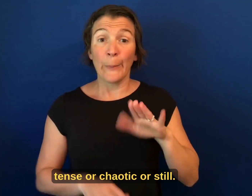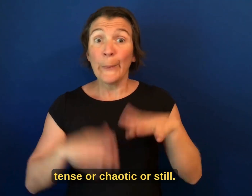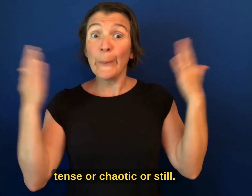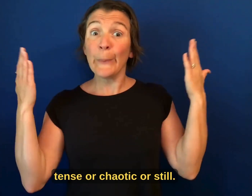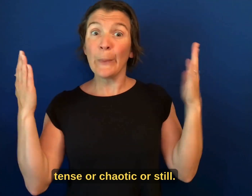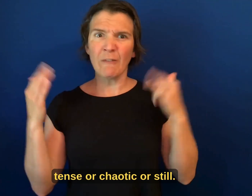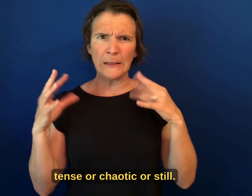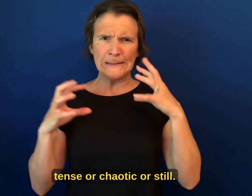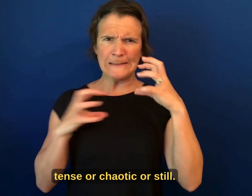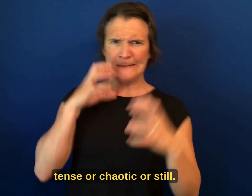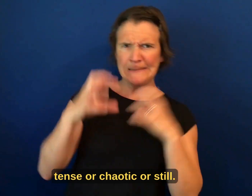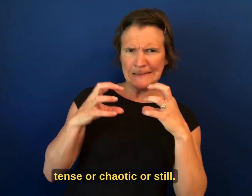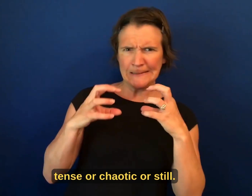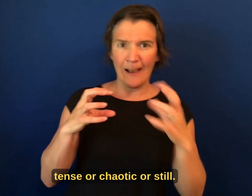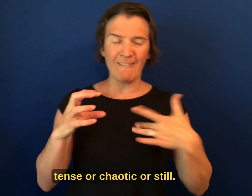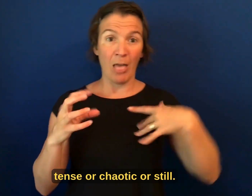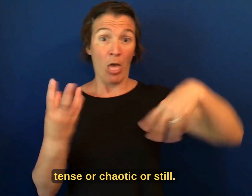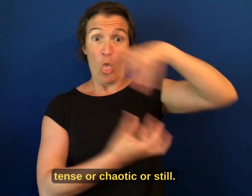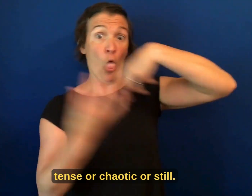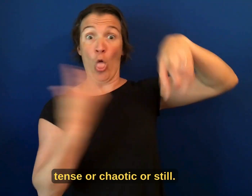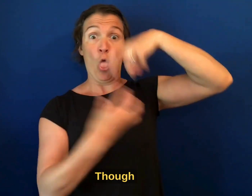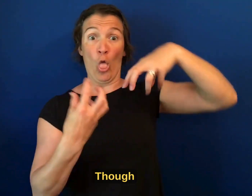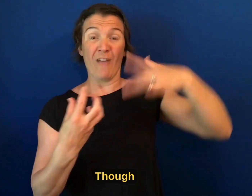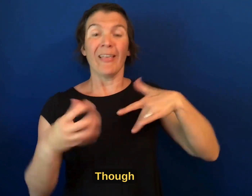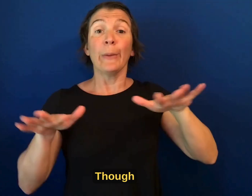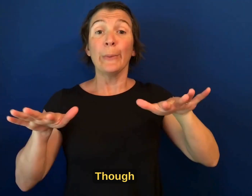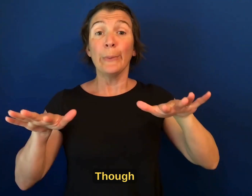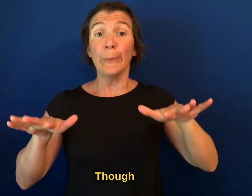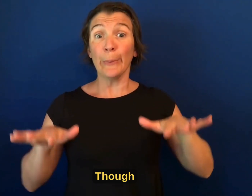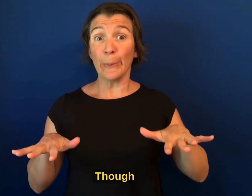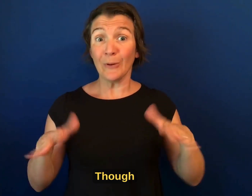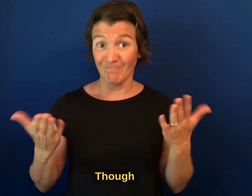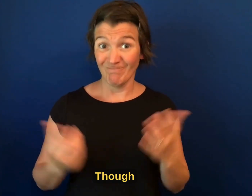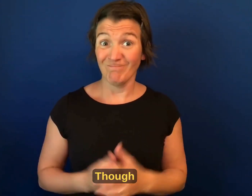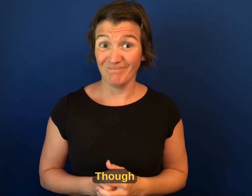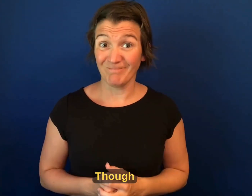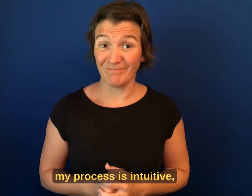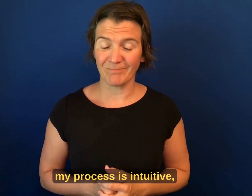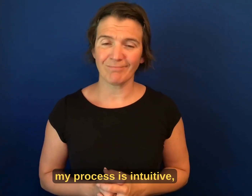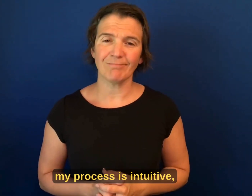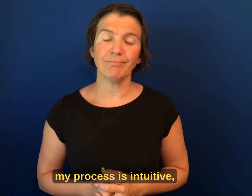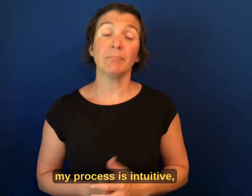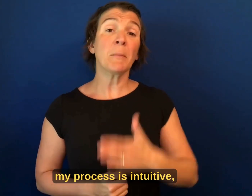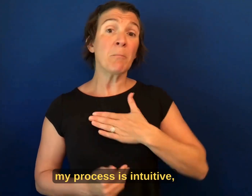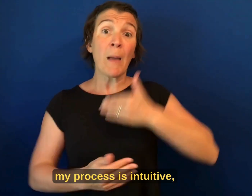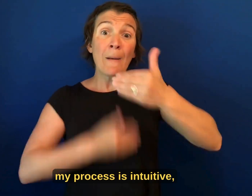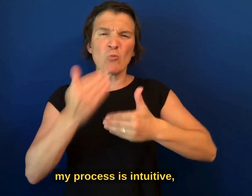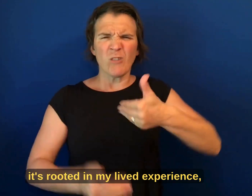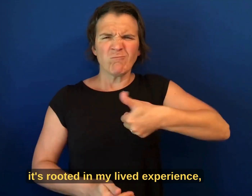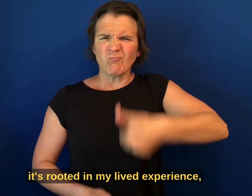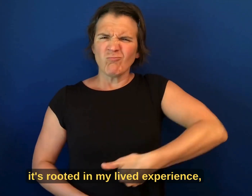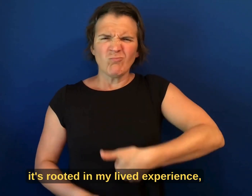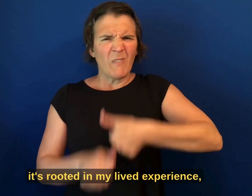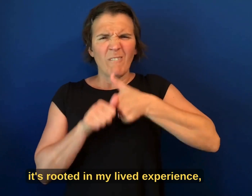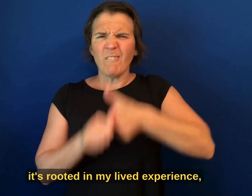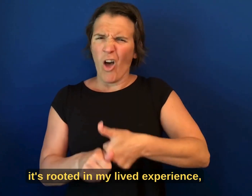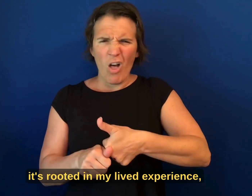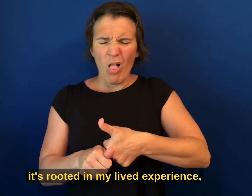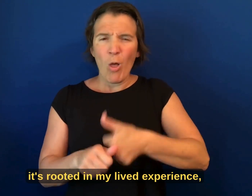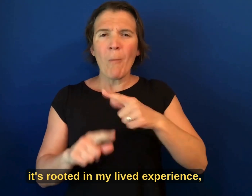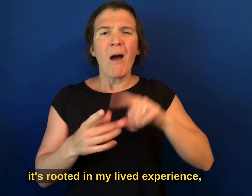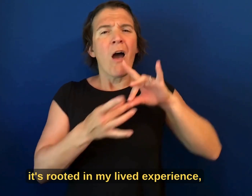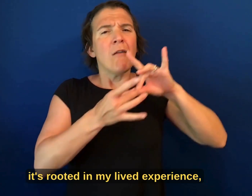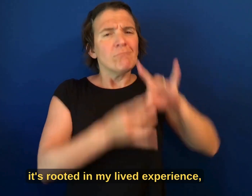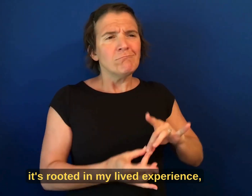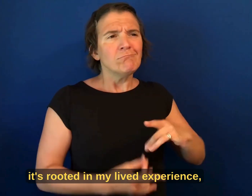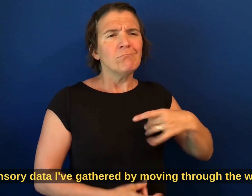or tense or chaotic or still. Though my process is intuitive, it's rooted in